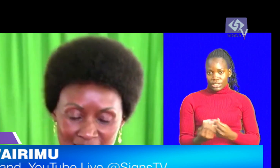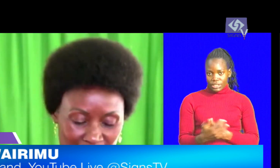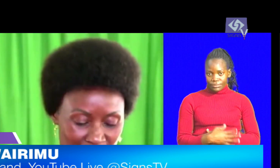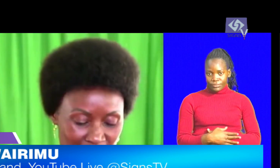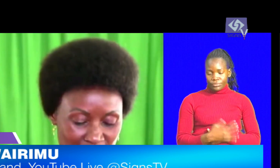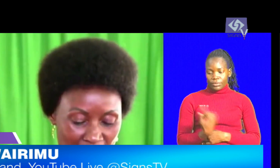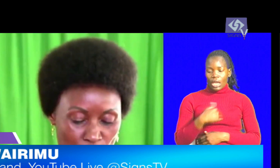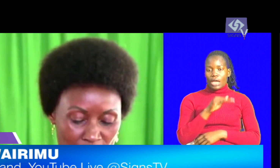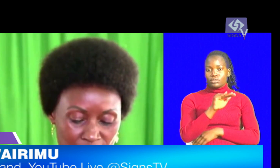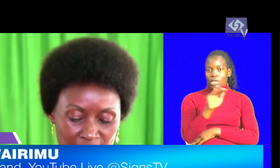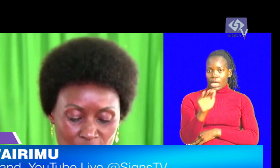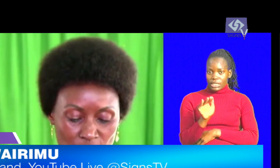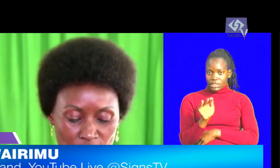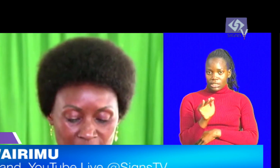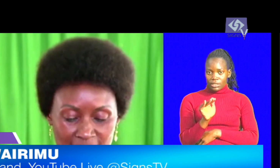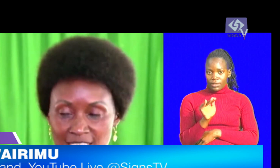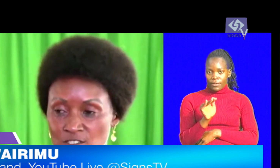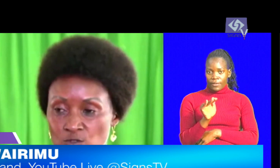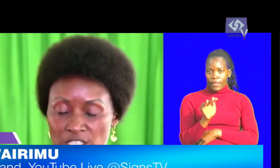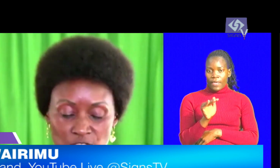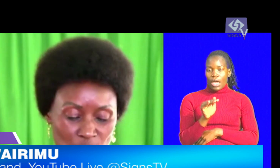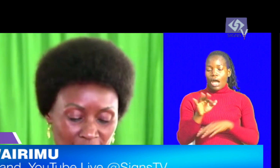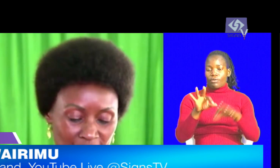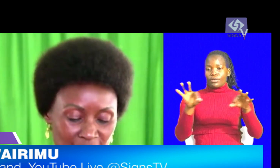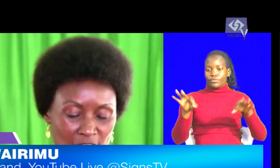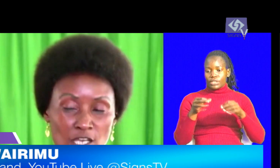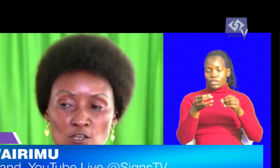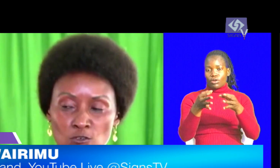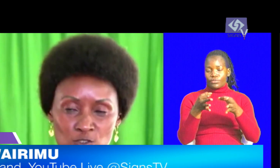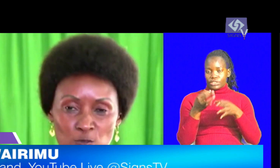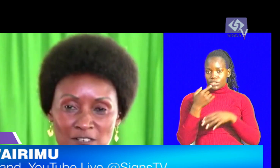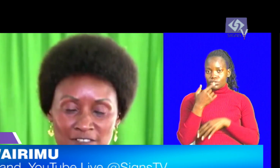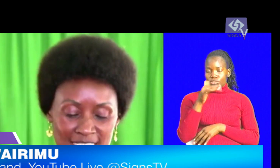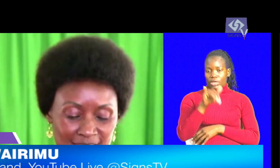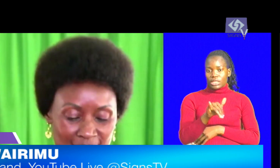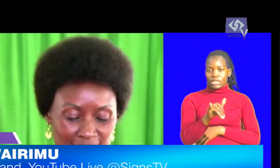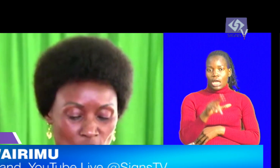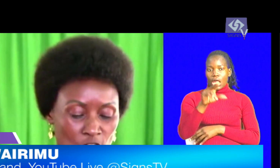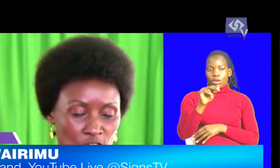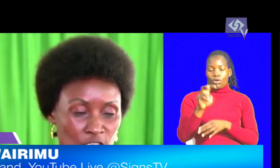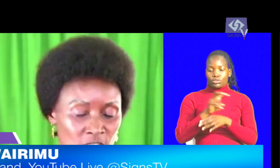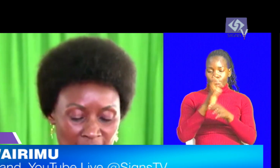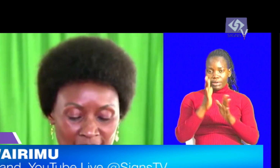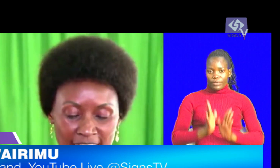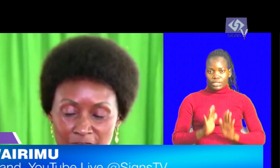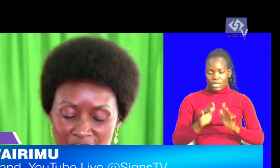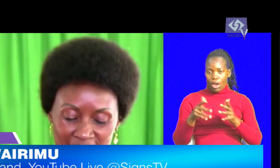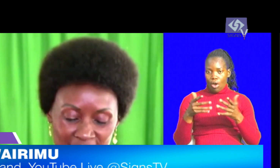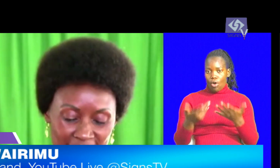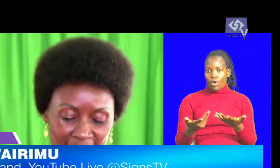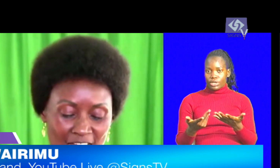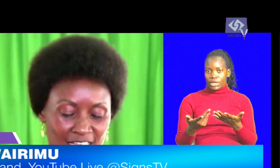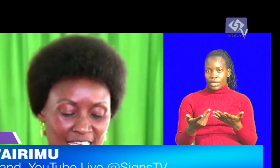asking our field officers to ensure that no supervisor or invigilator